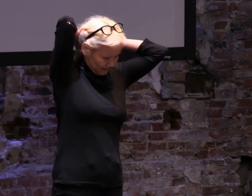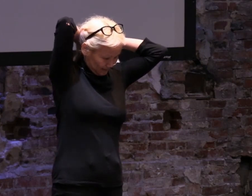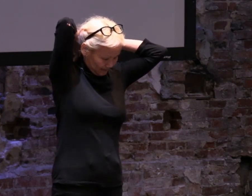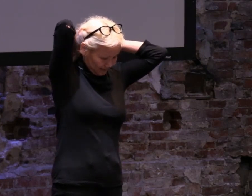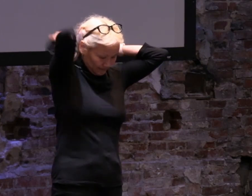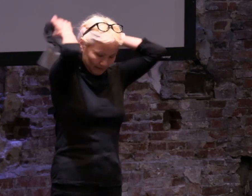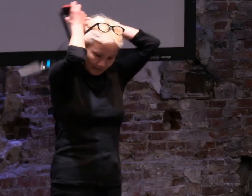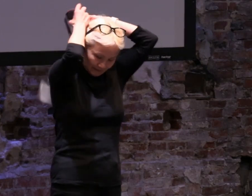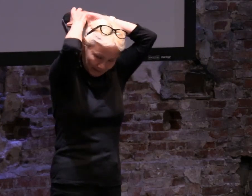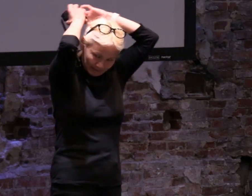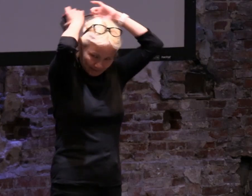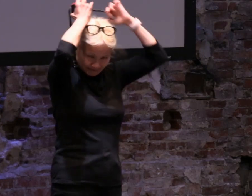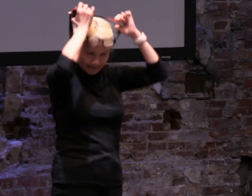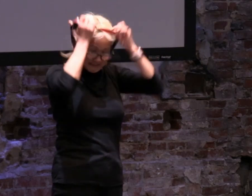object